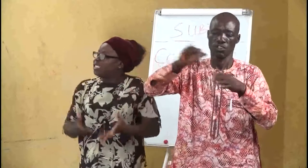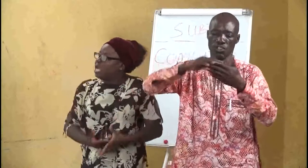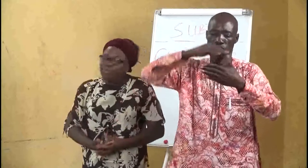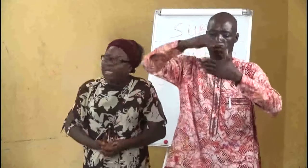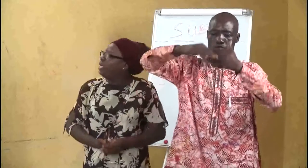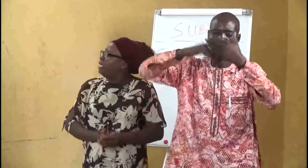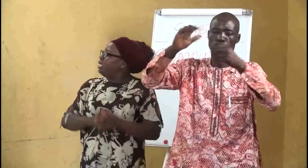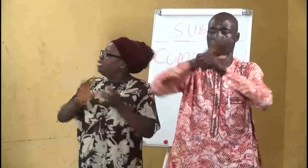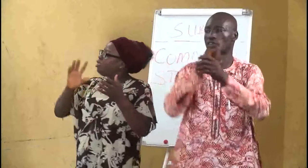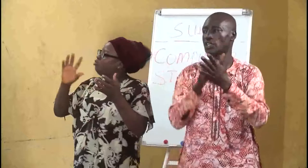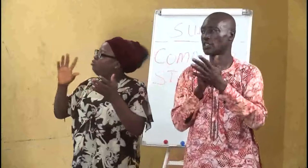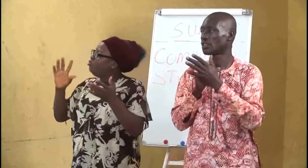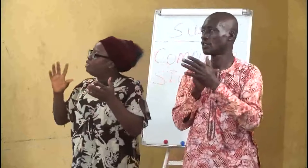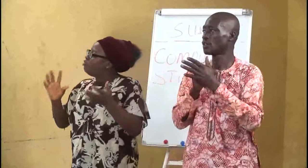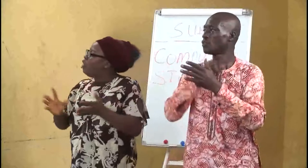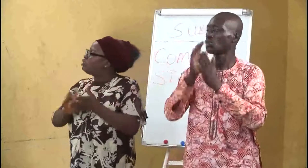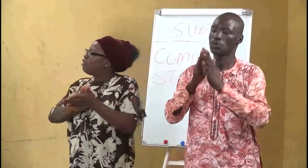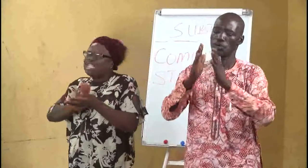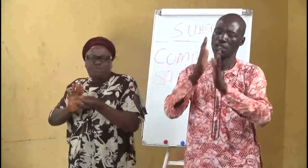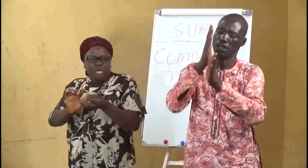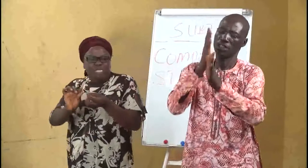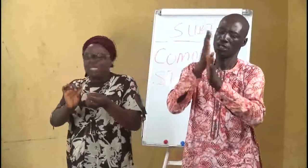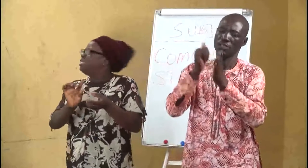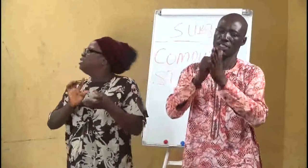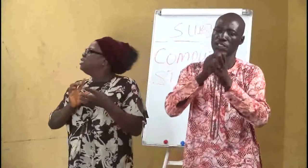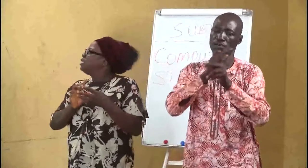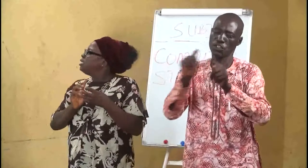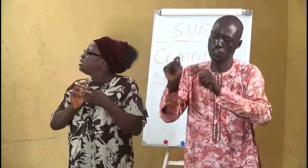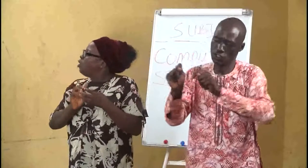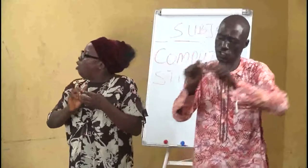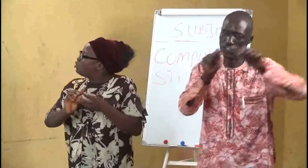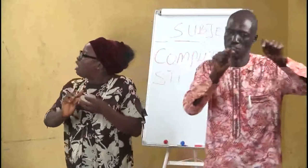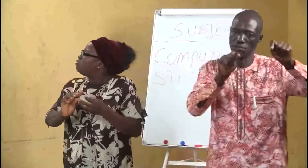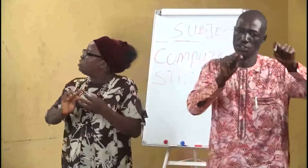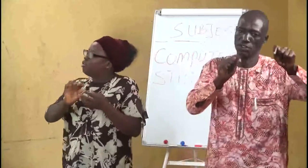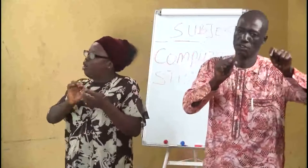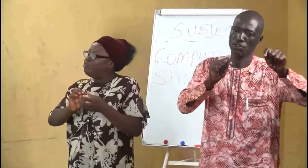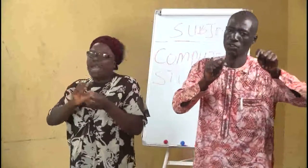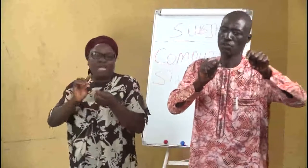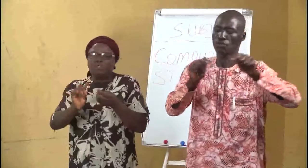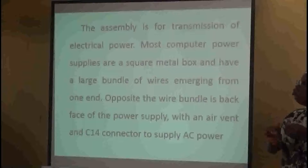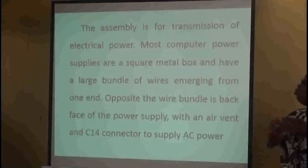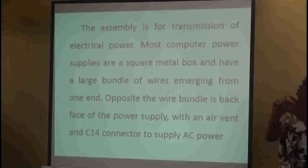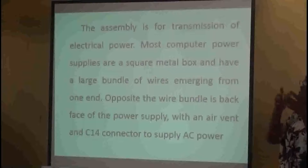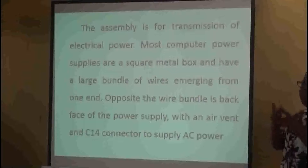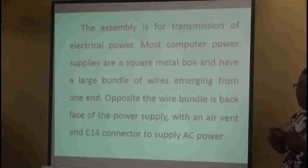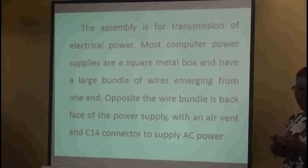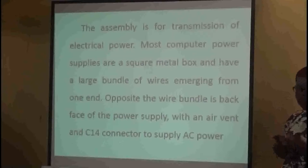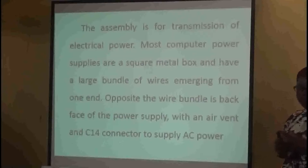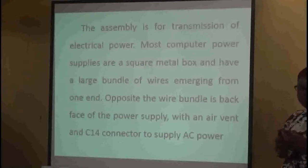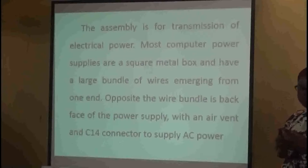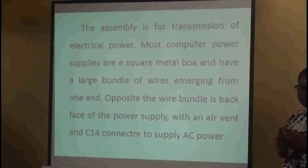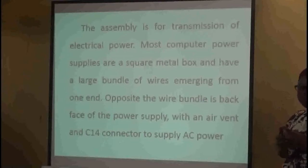The assembly is for transmitting or transmission of electrical